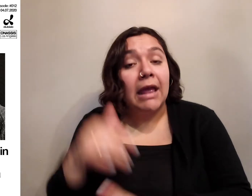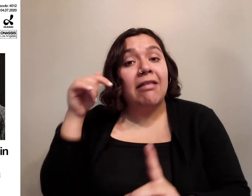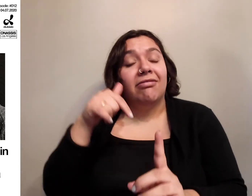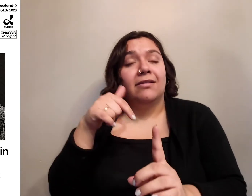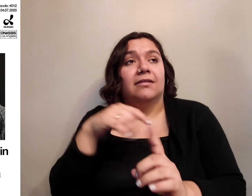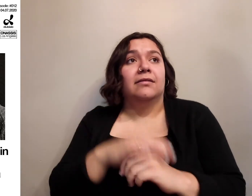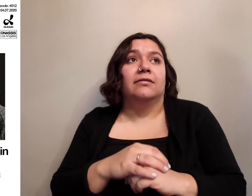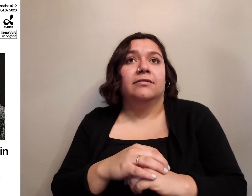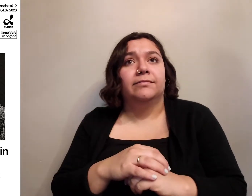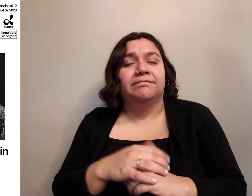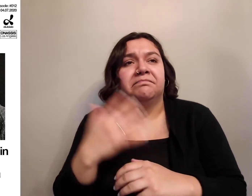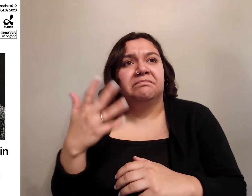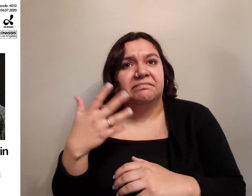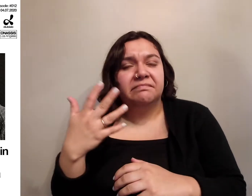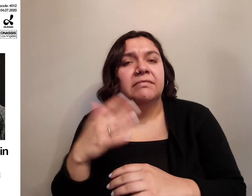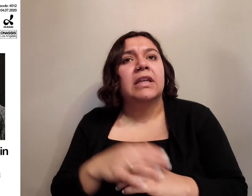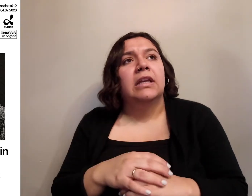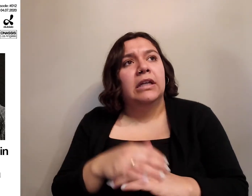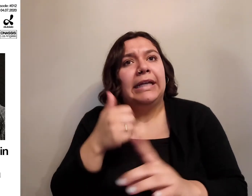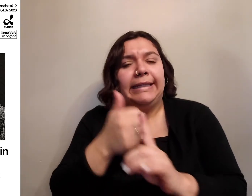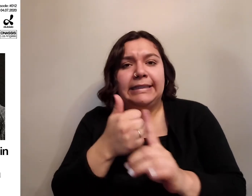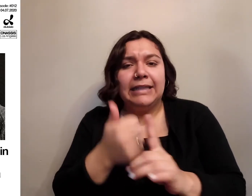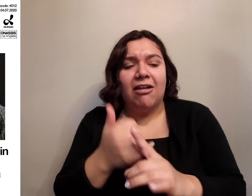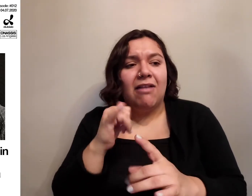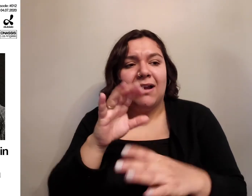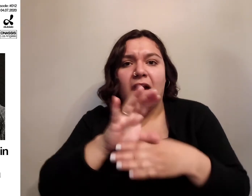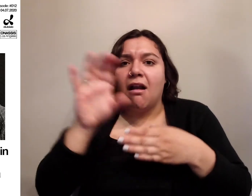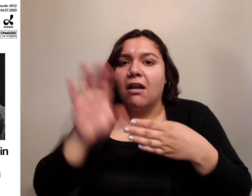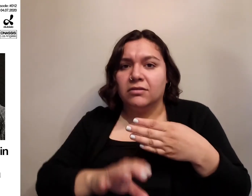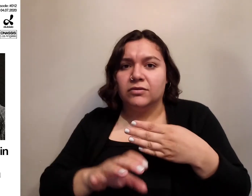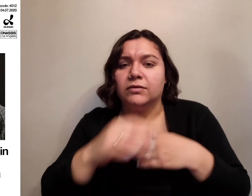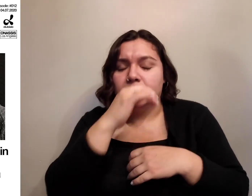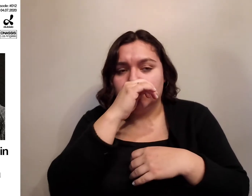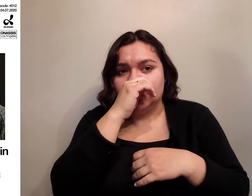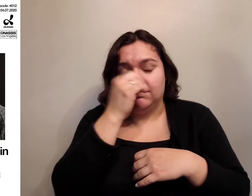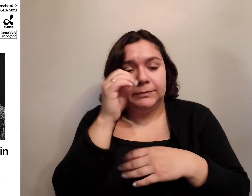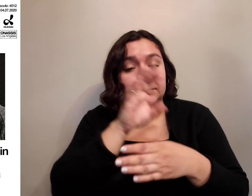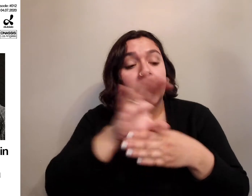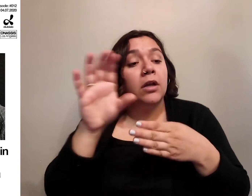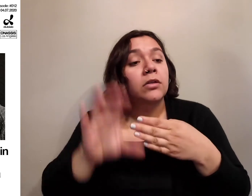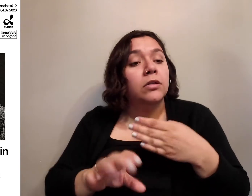is, in and of itself, a consequence of